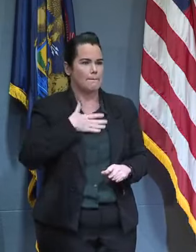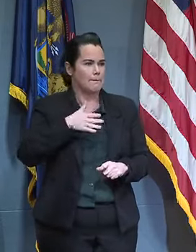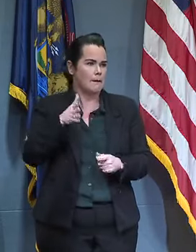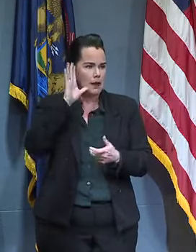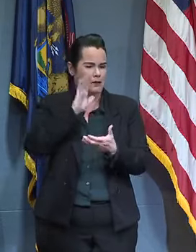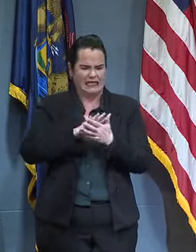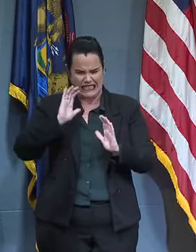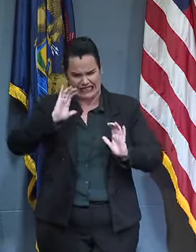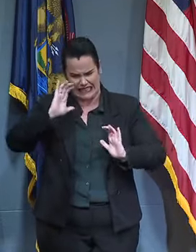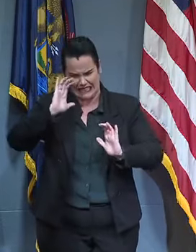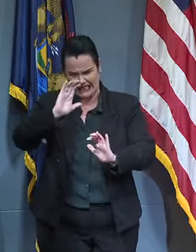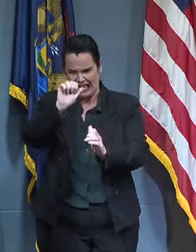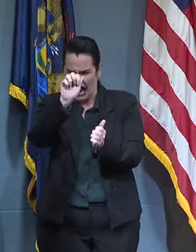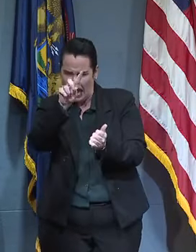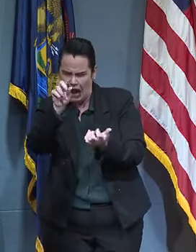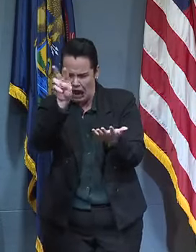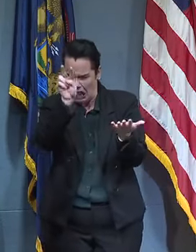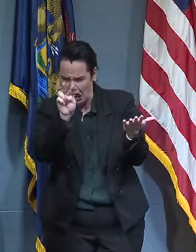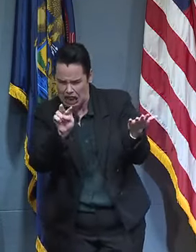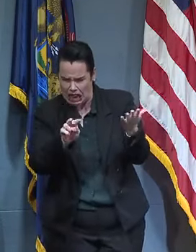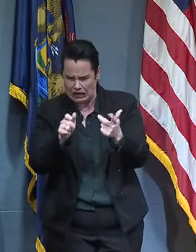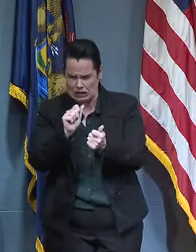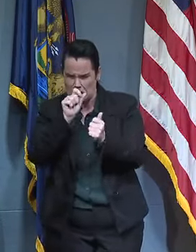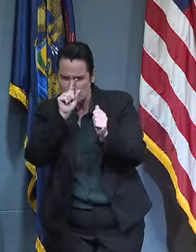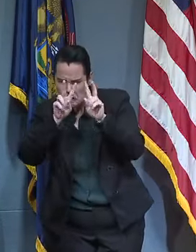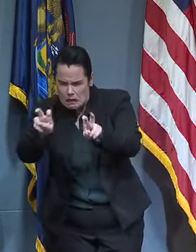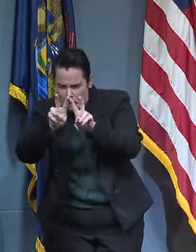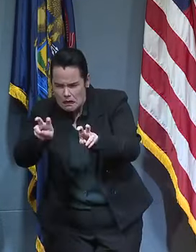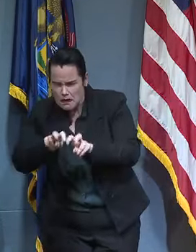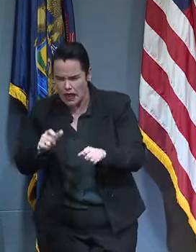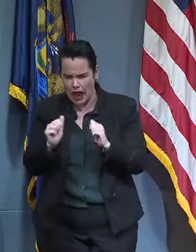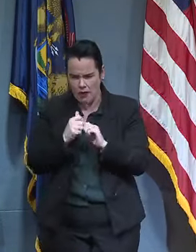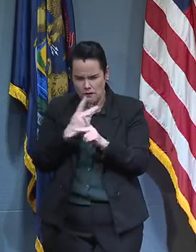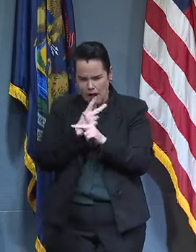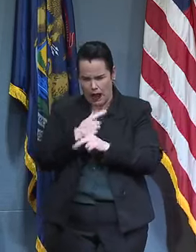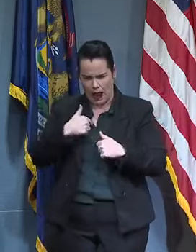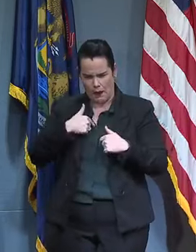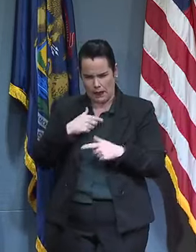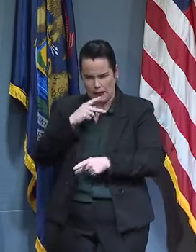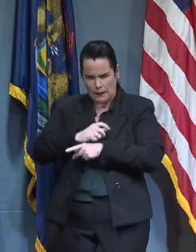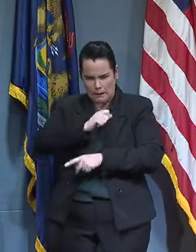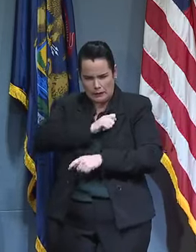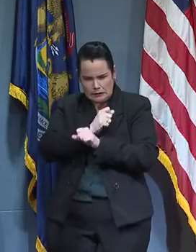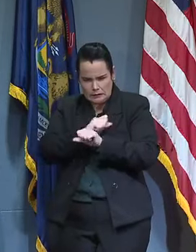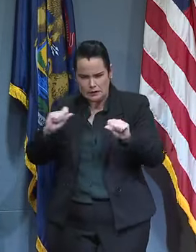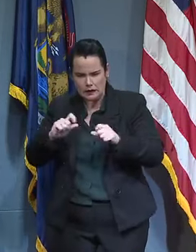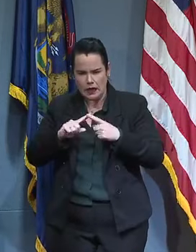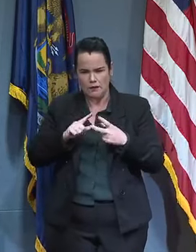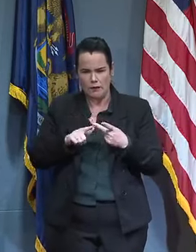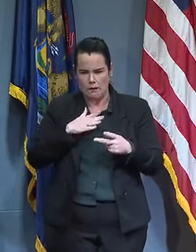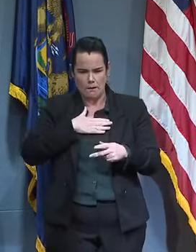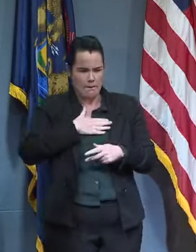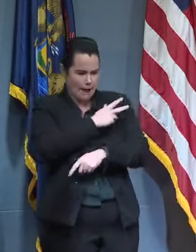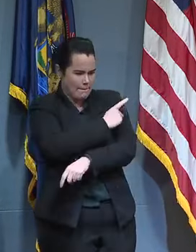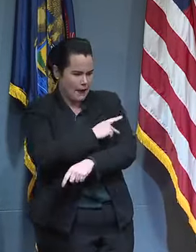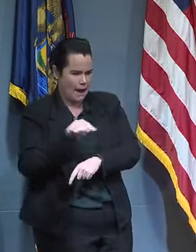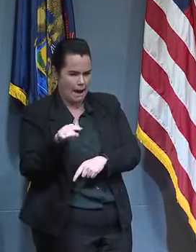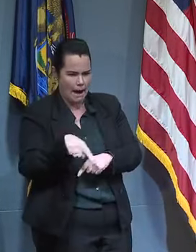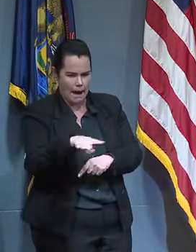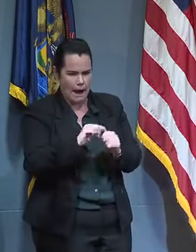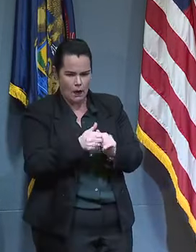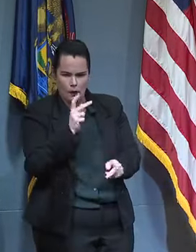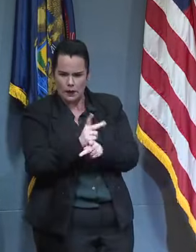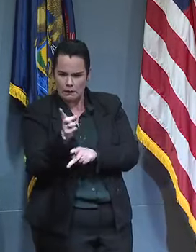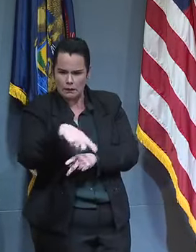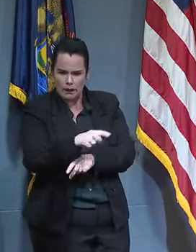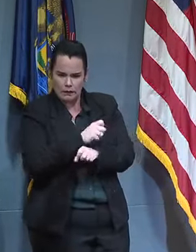ADA website to understand how to keep himself and his patients and his staff protected. And at this point, we